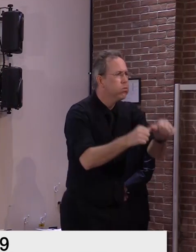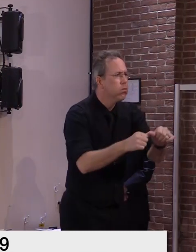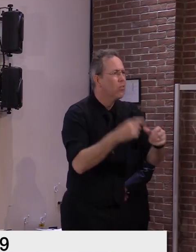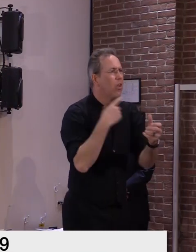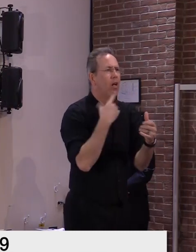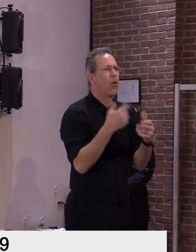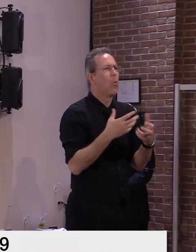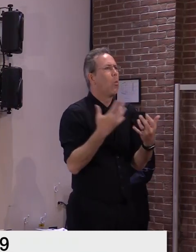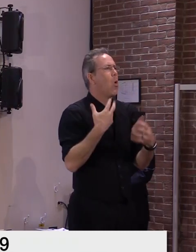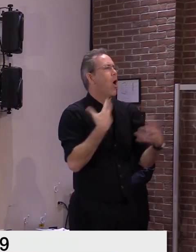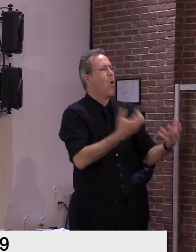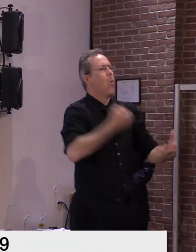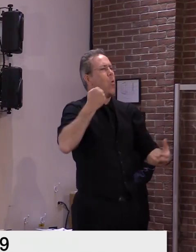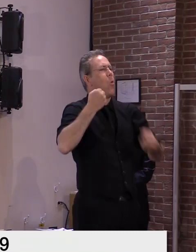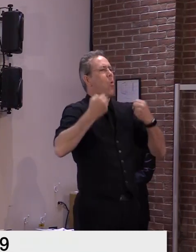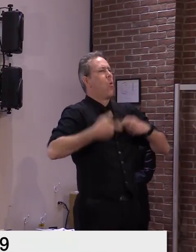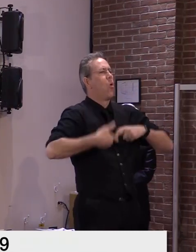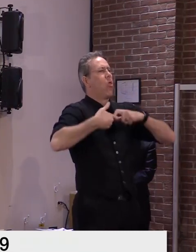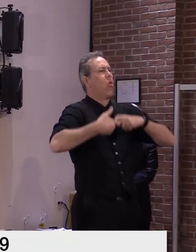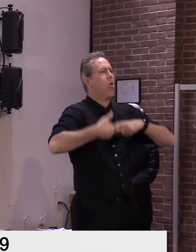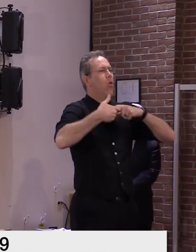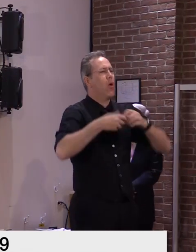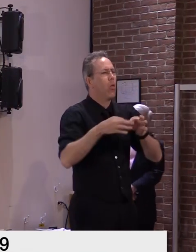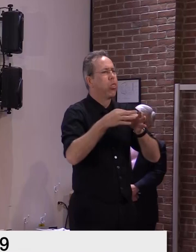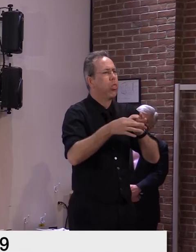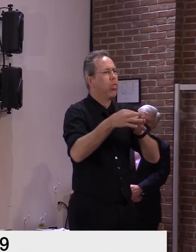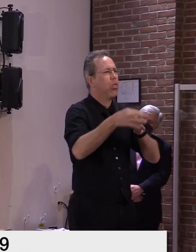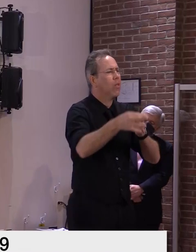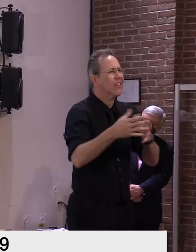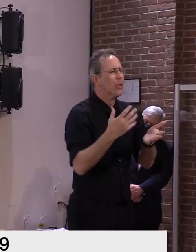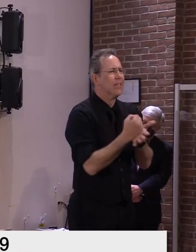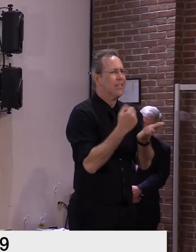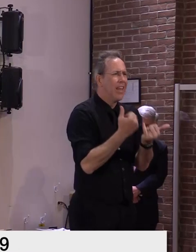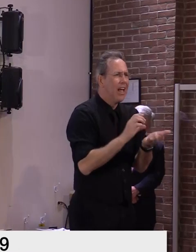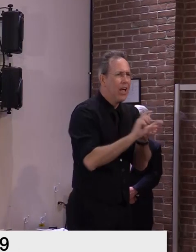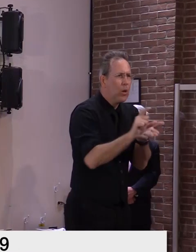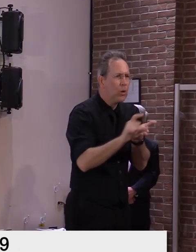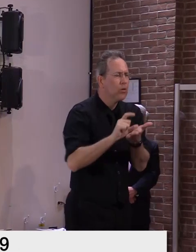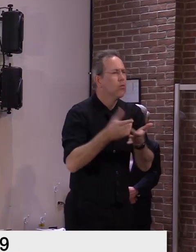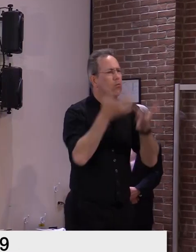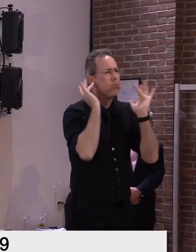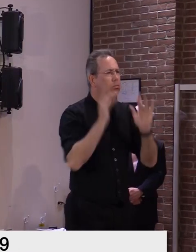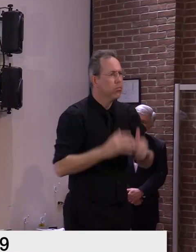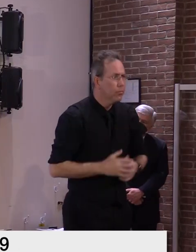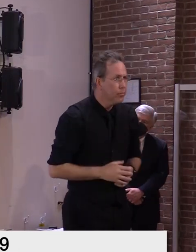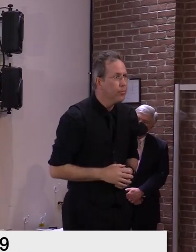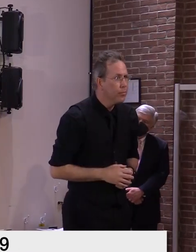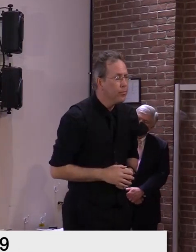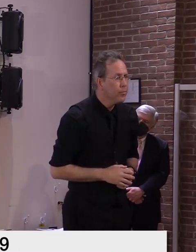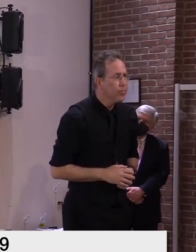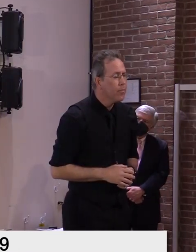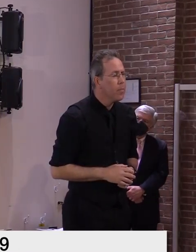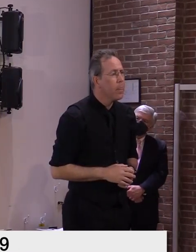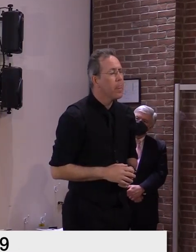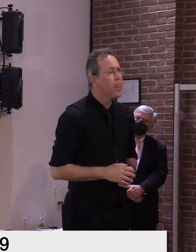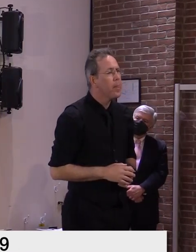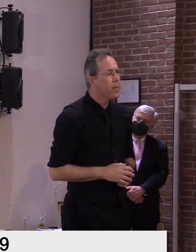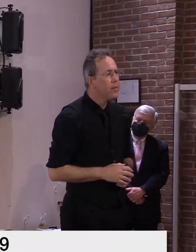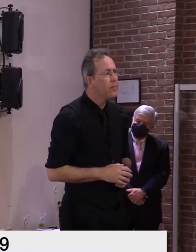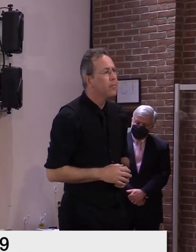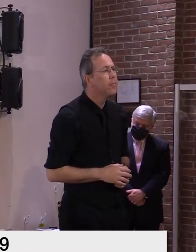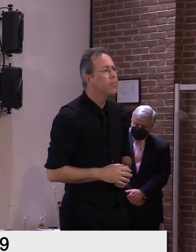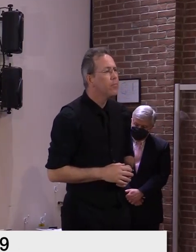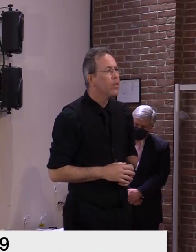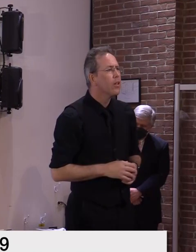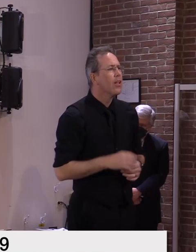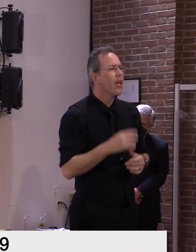would, and I know that some have been looked at this as exemptions. This isn't exemptions in some respects. It's